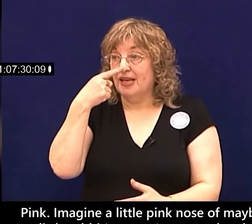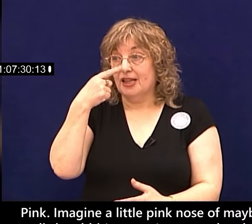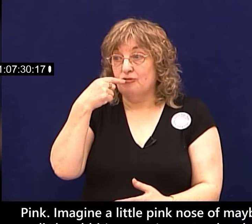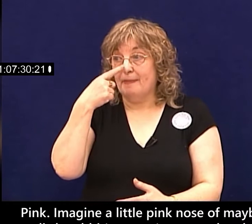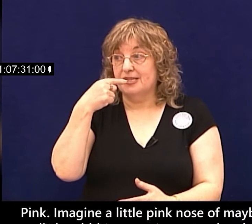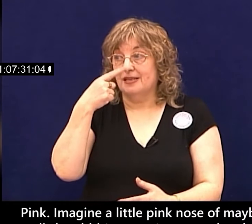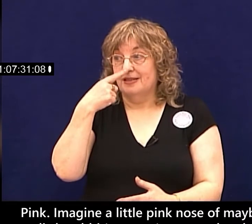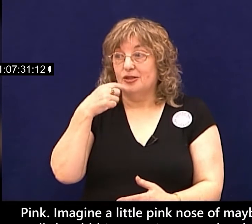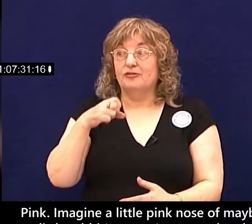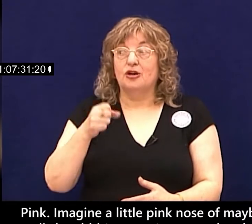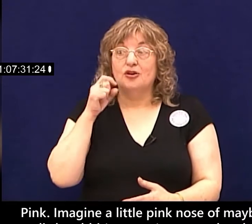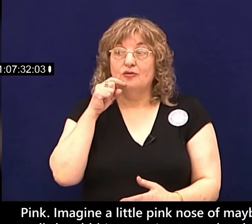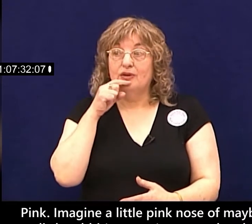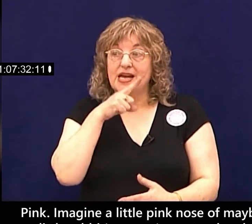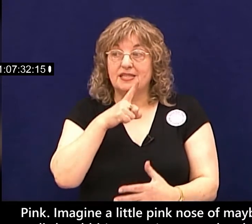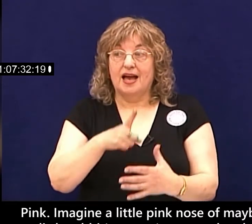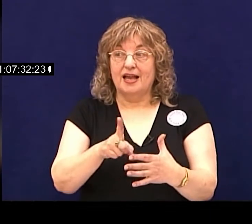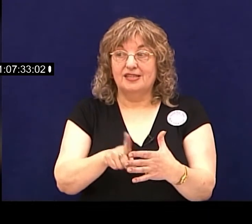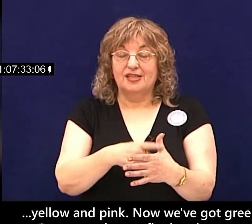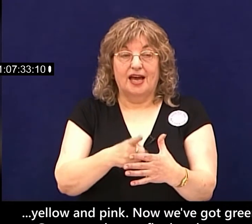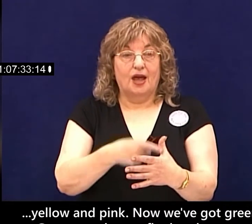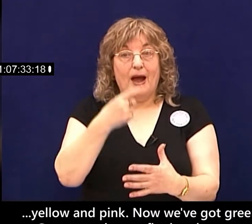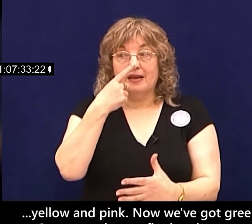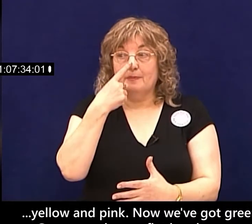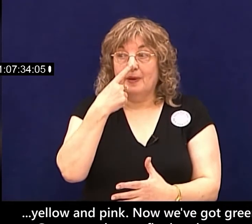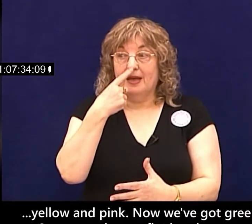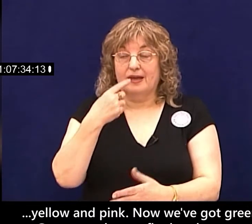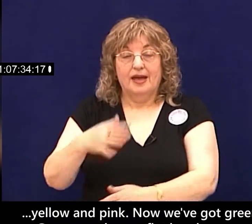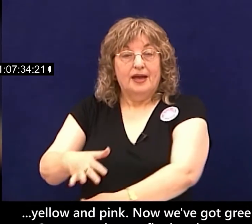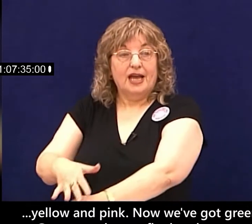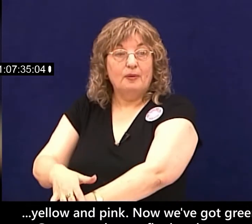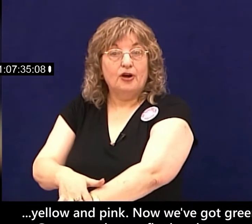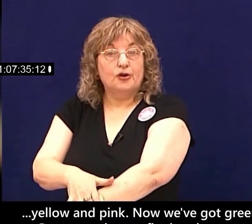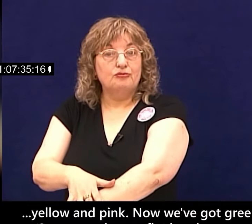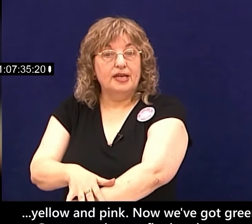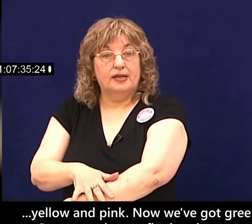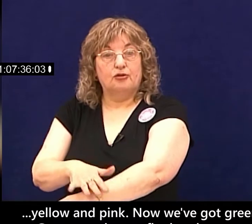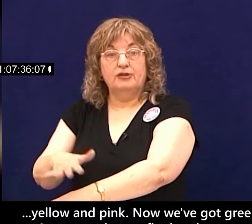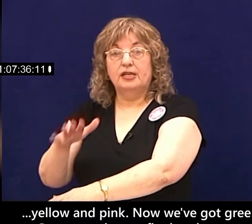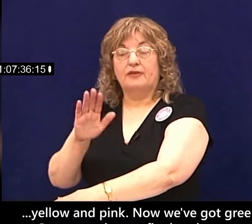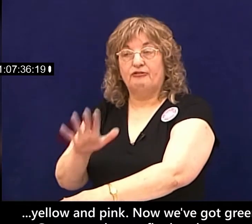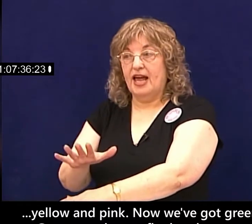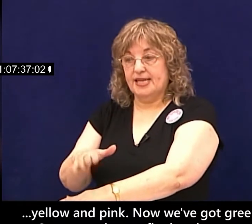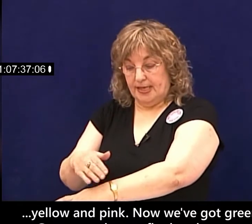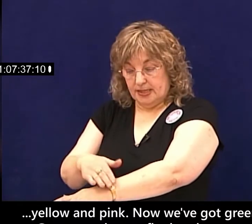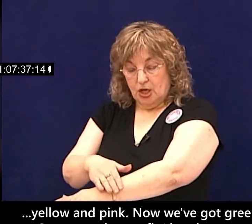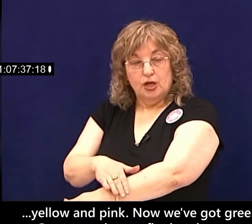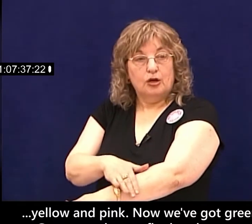little rabbit. So you've got red and yellow and pink. Now we've got green. Green, you have a flat hand, go